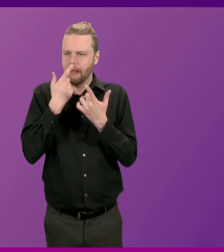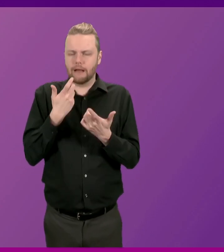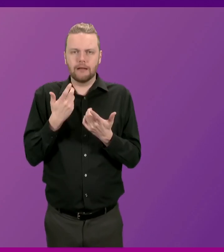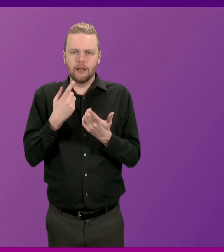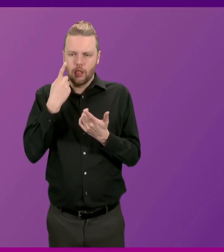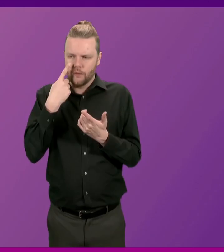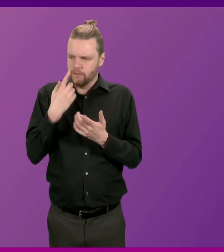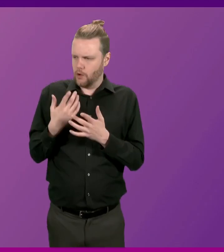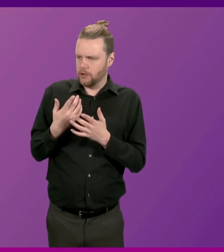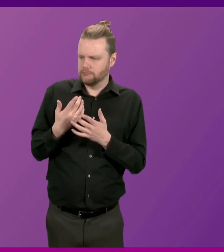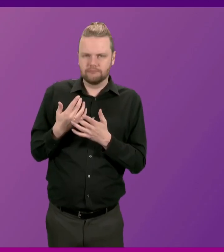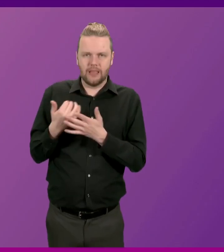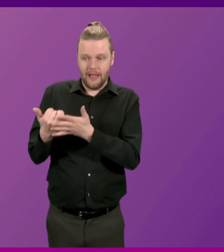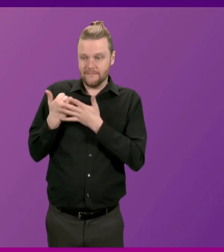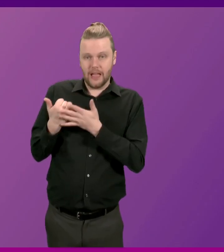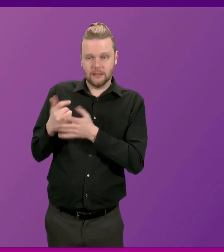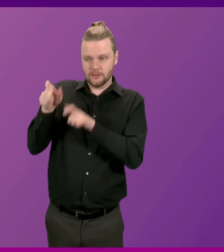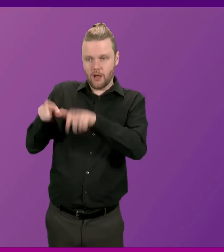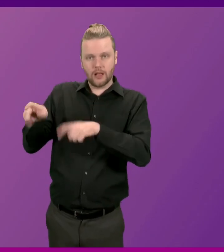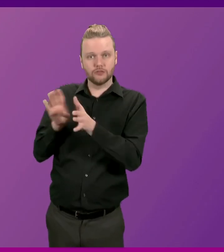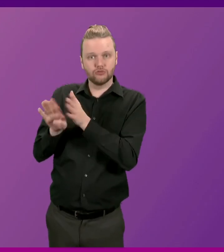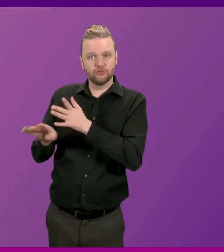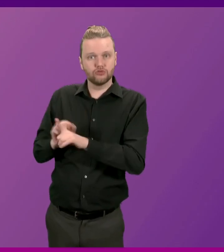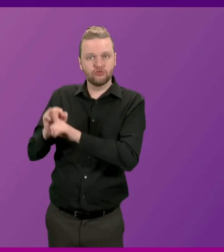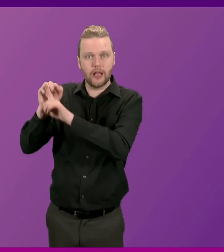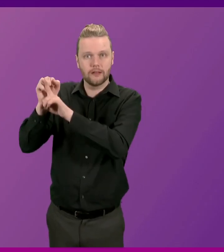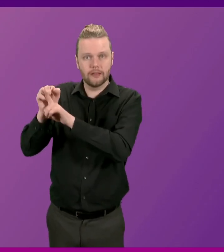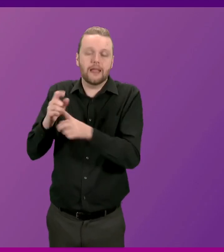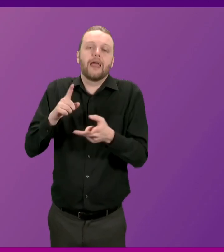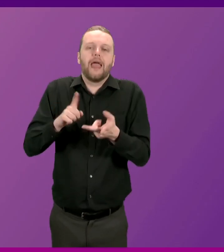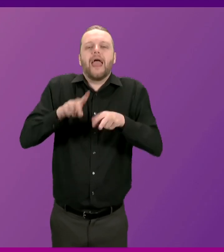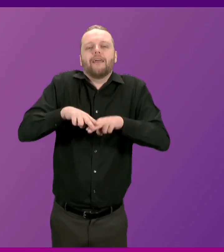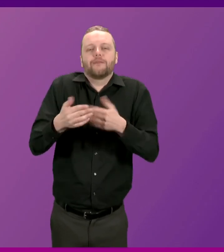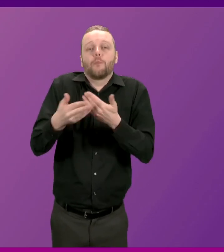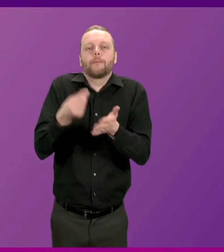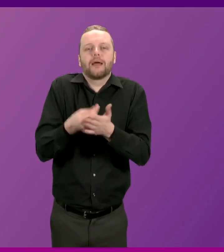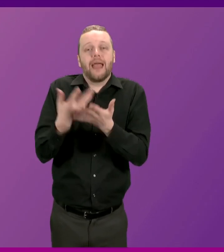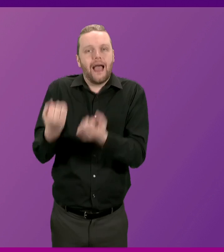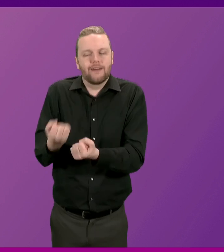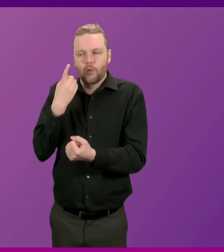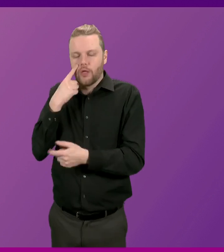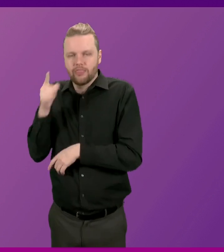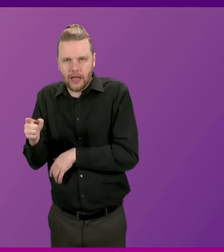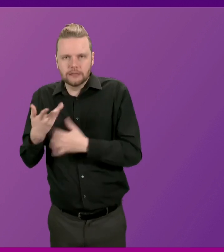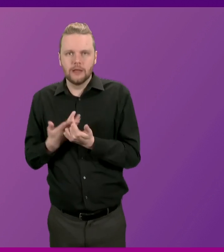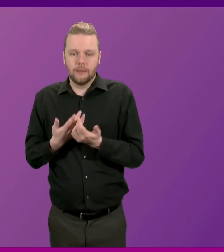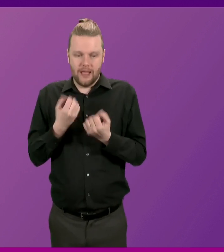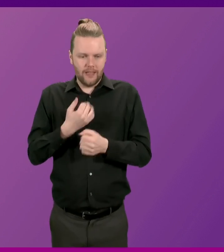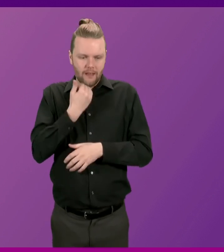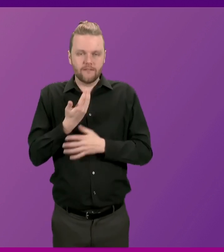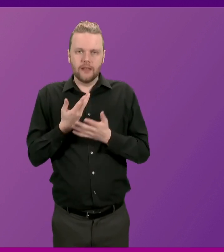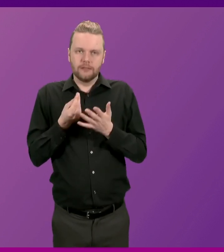some CAB advisors trained up? Or is that, if you had more money, you could look at that? So if you didn't just have a pittance, you actually had